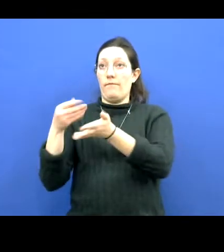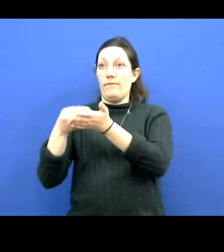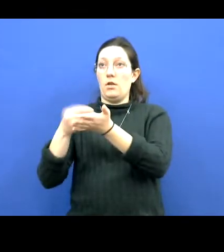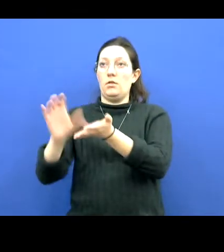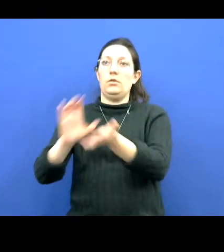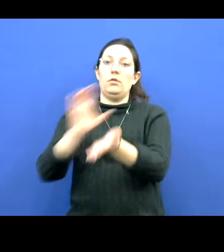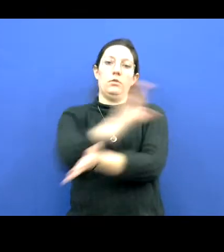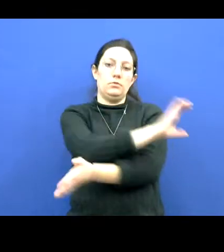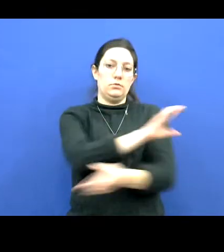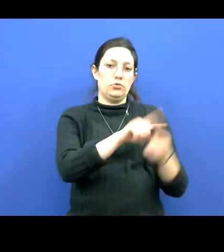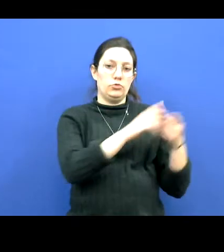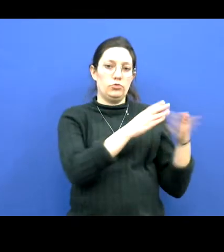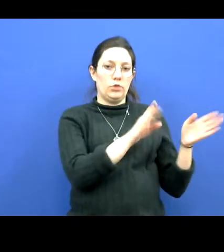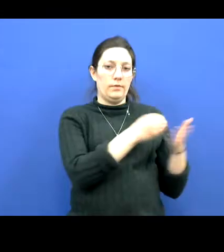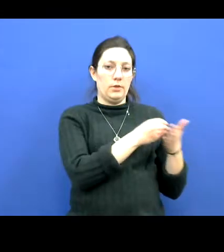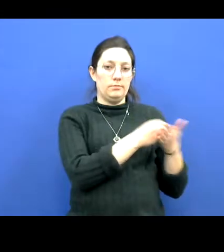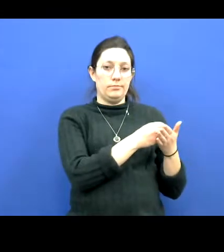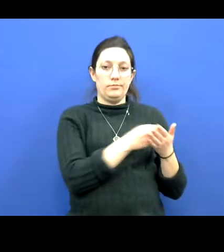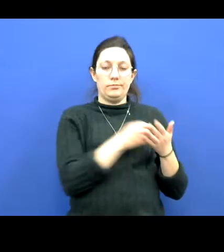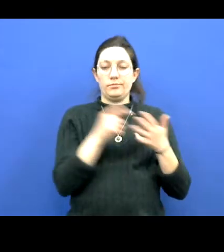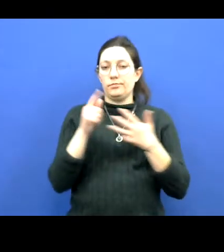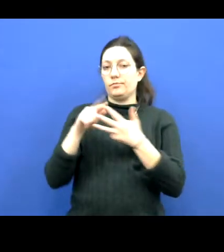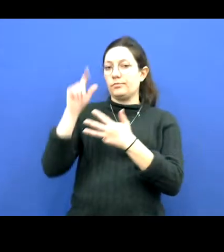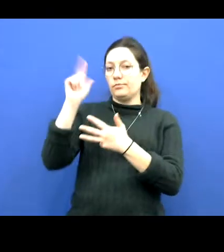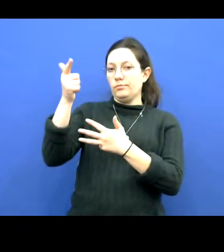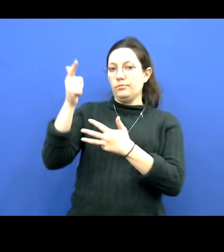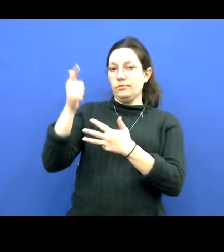Seconded. Any questions or comments?